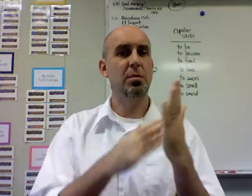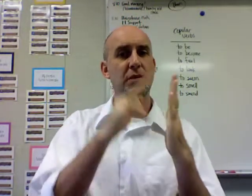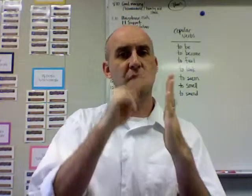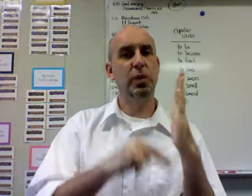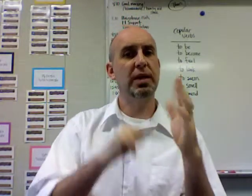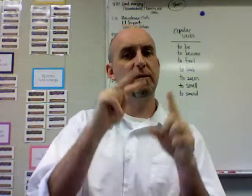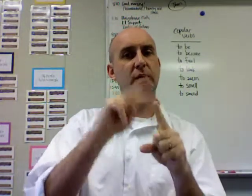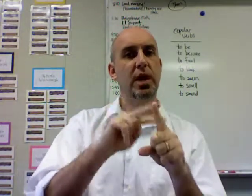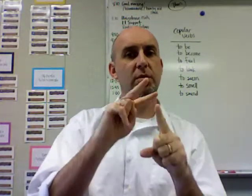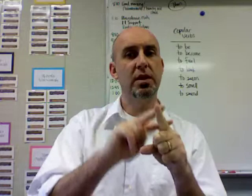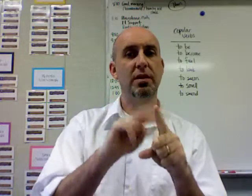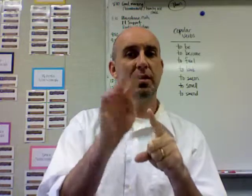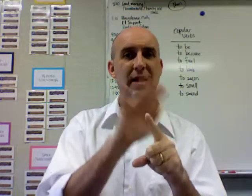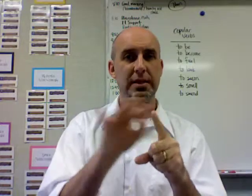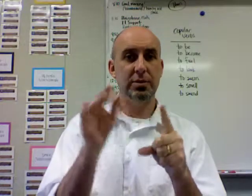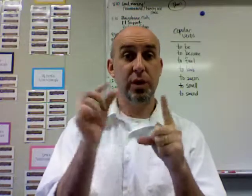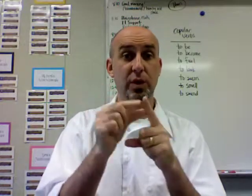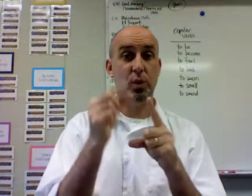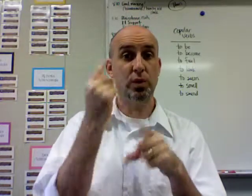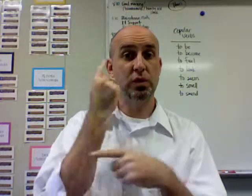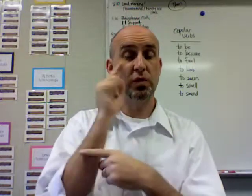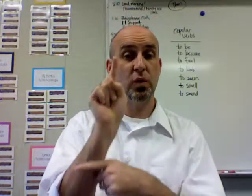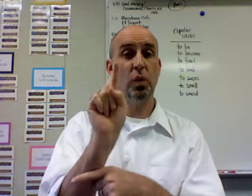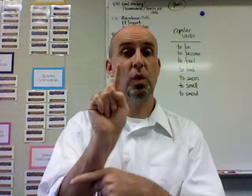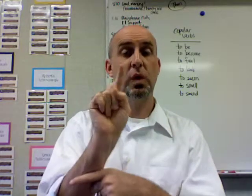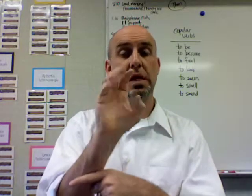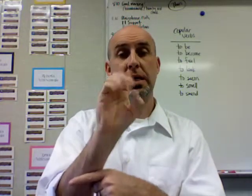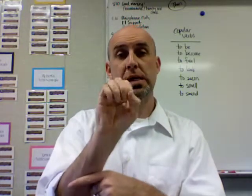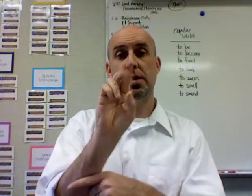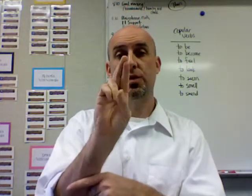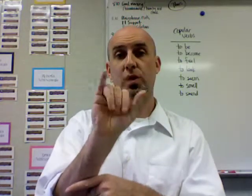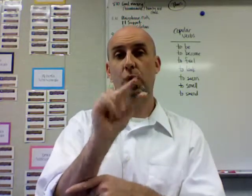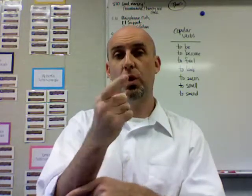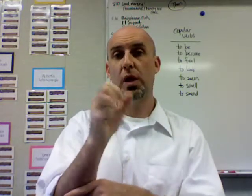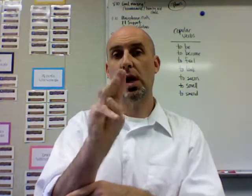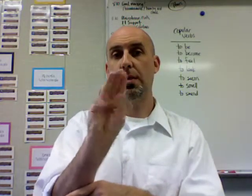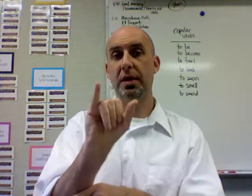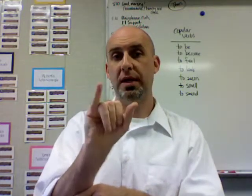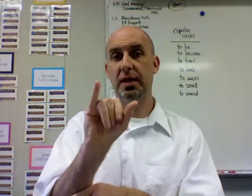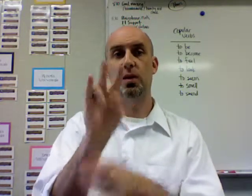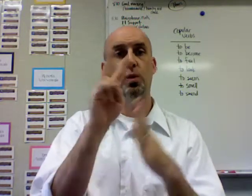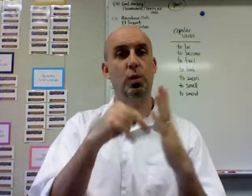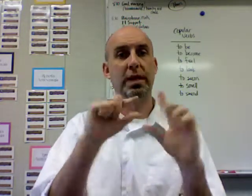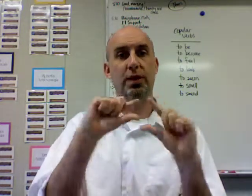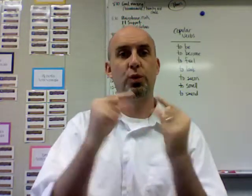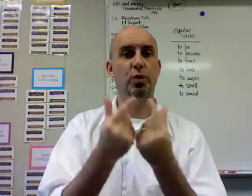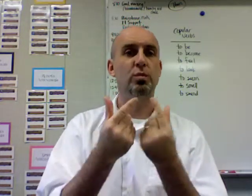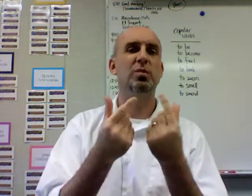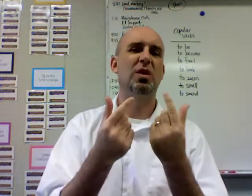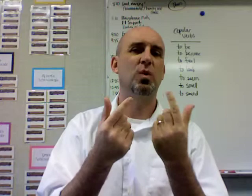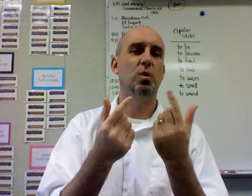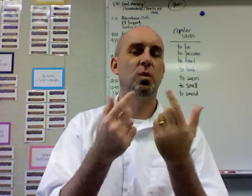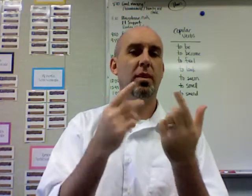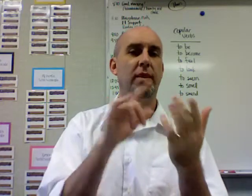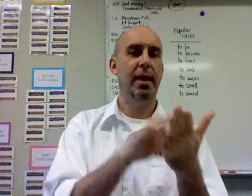of the reading vocabulary and spelling words for the origami reading group. So that